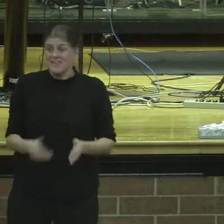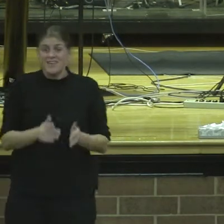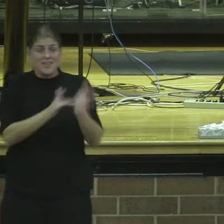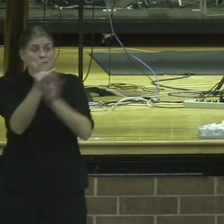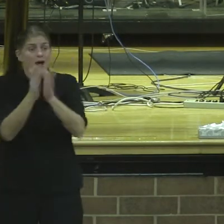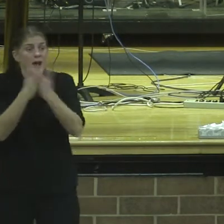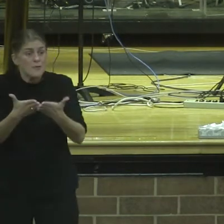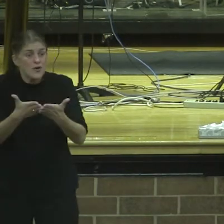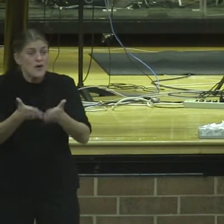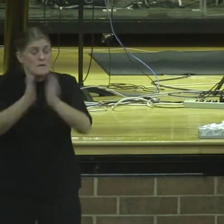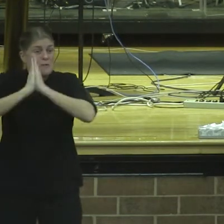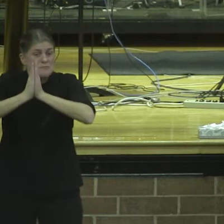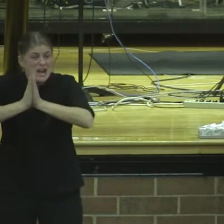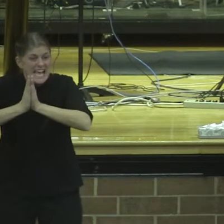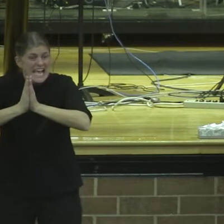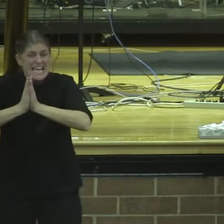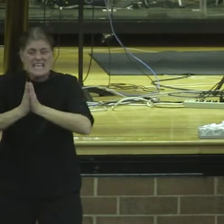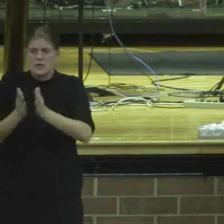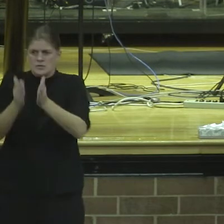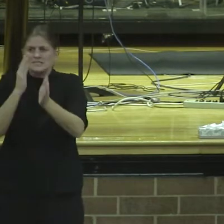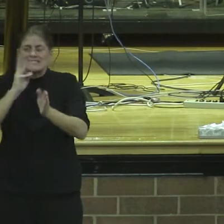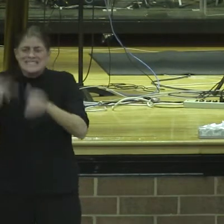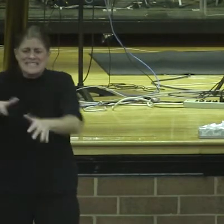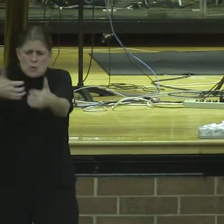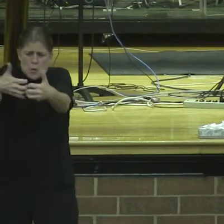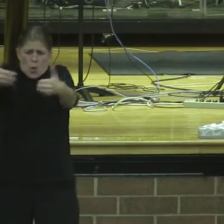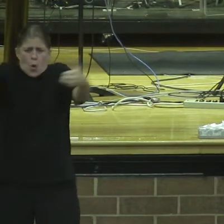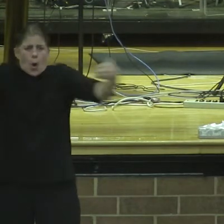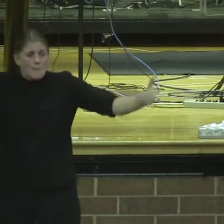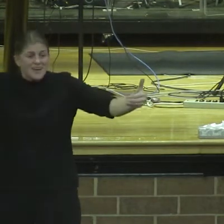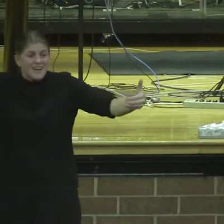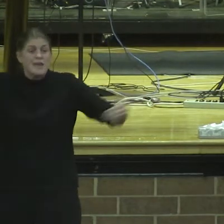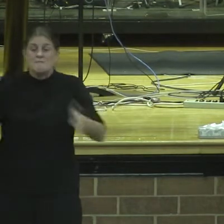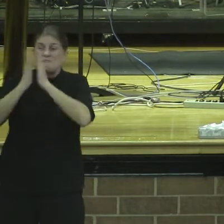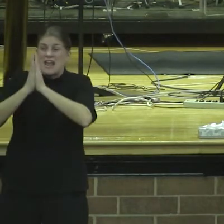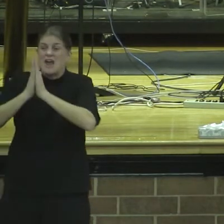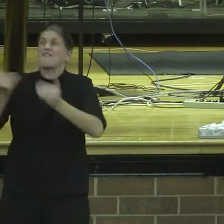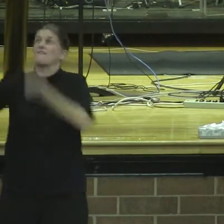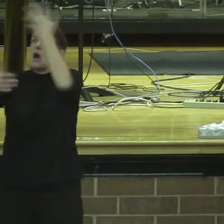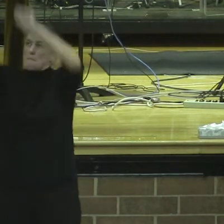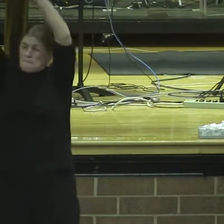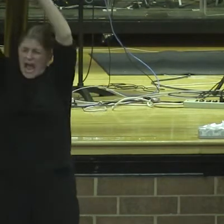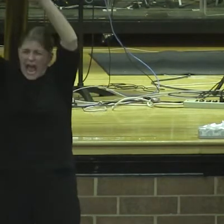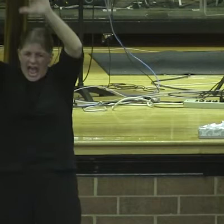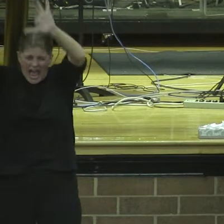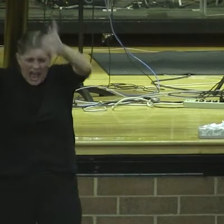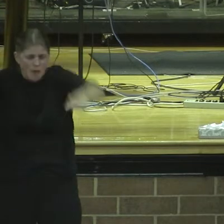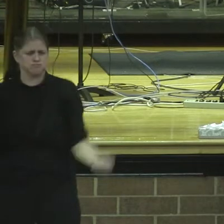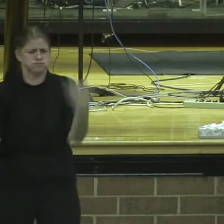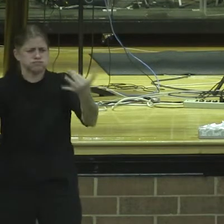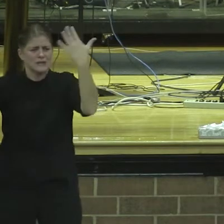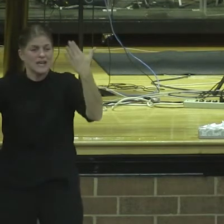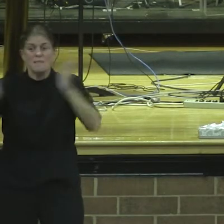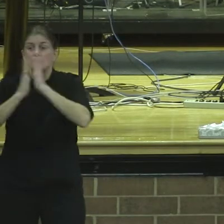manna from heaven. Prayer crushed the Philistines at the hands of Samson. Prayer called fire down from heaven for an altar on Mount Carmel. And